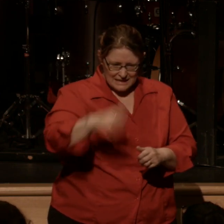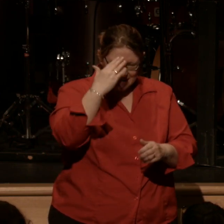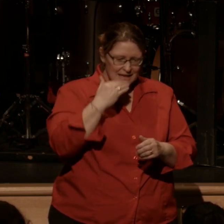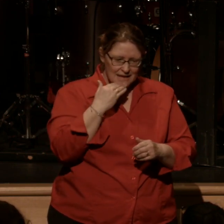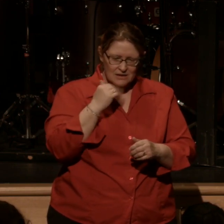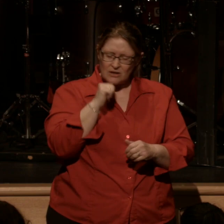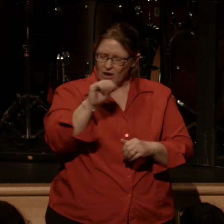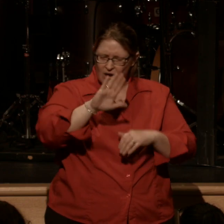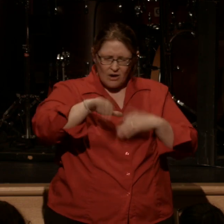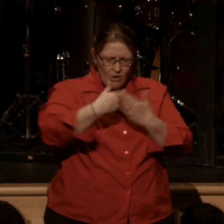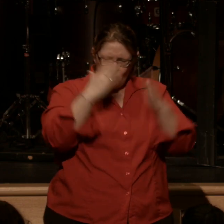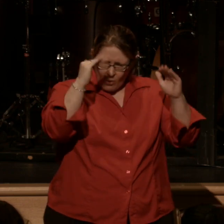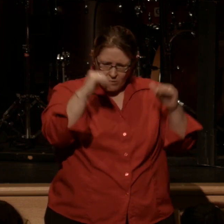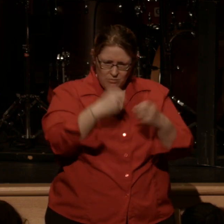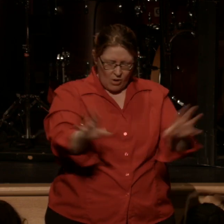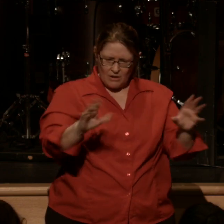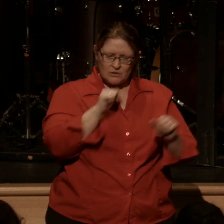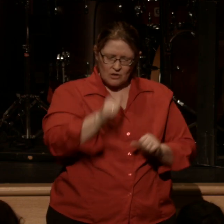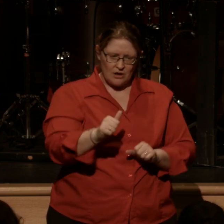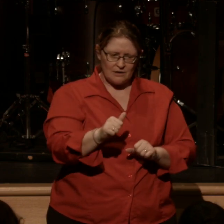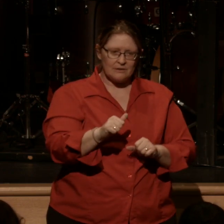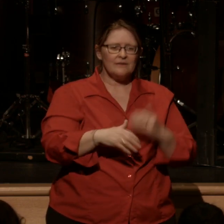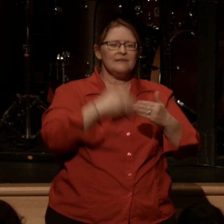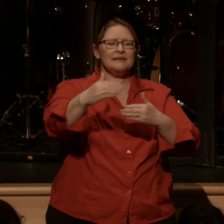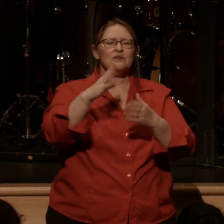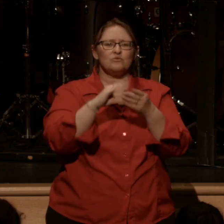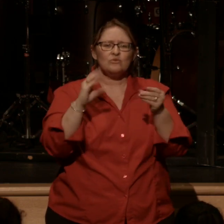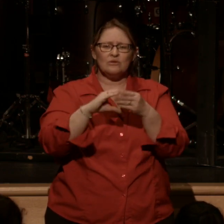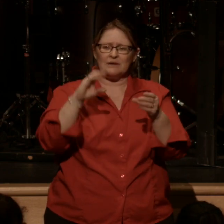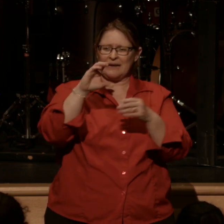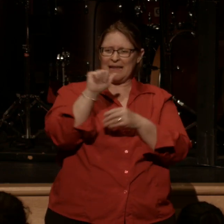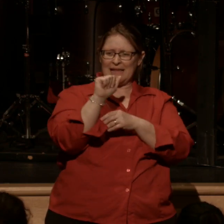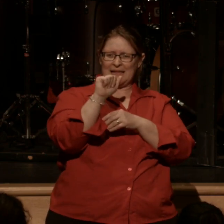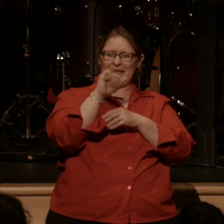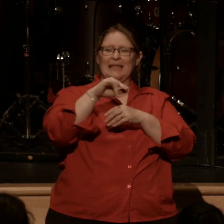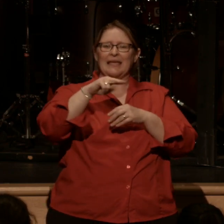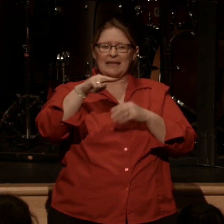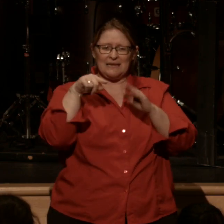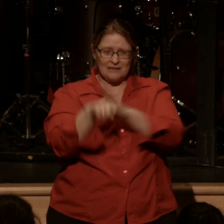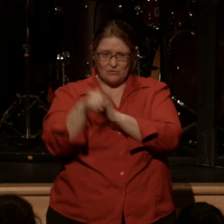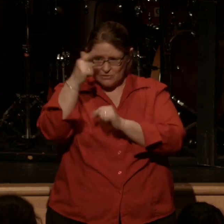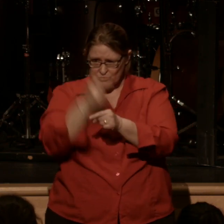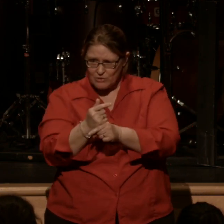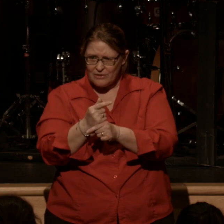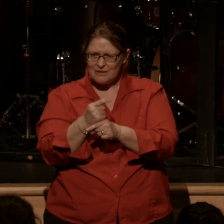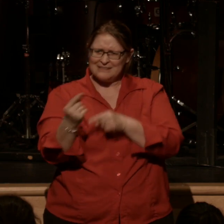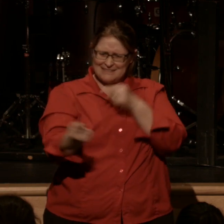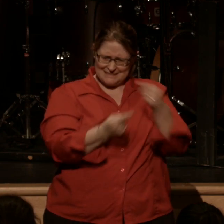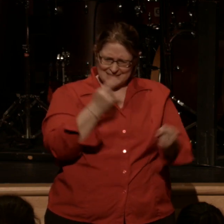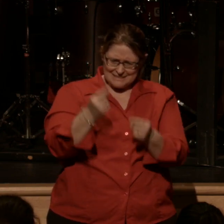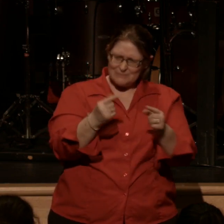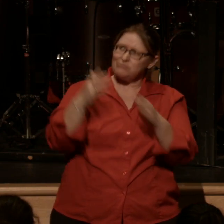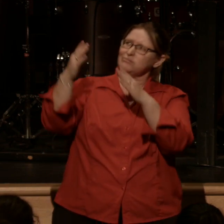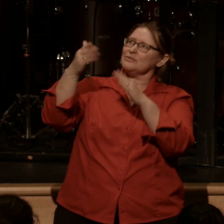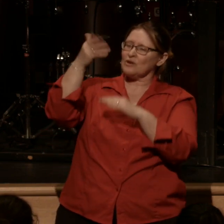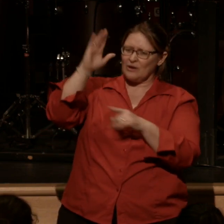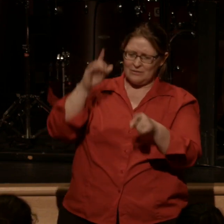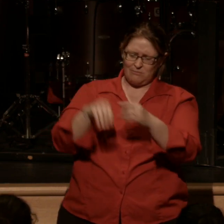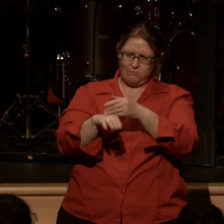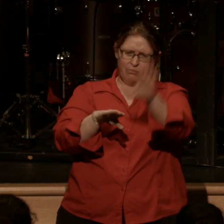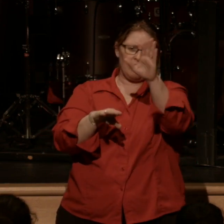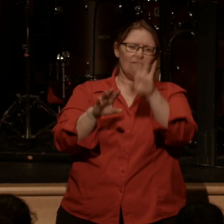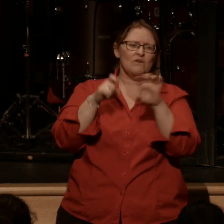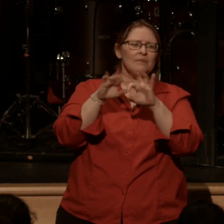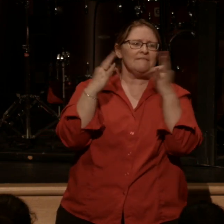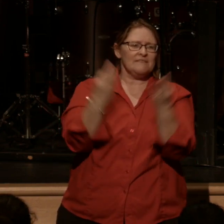not lost. And in the next story, Cain kills his brother. The sin before God leads to judgment where he's banished from his